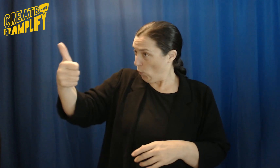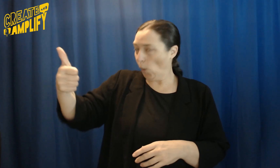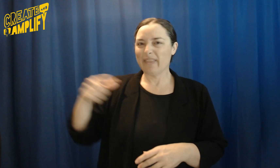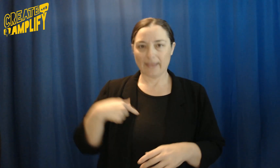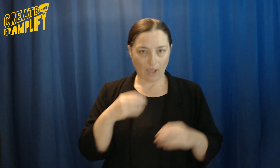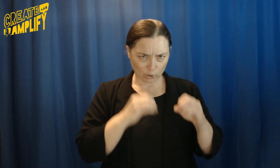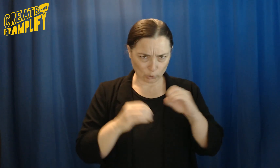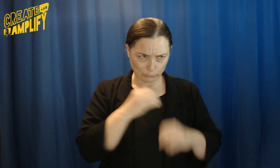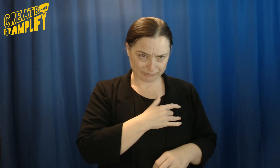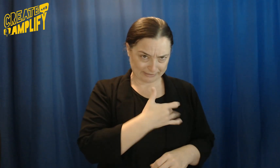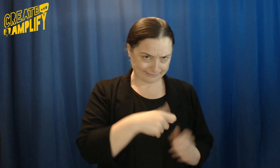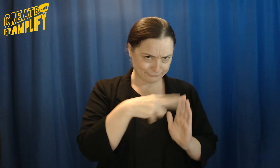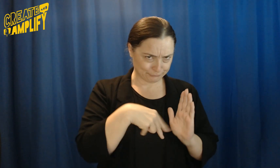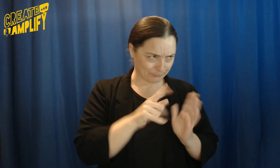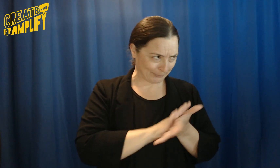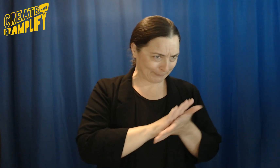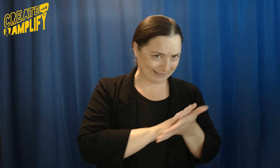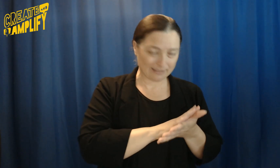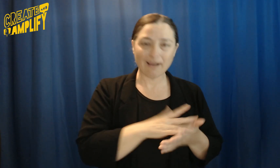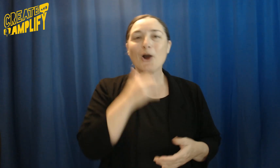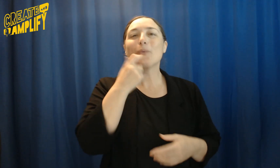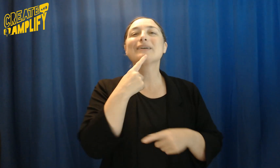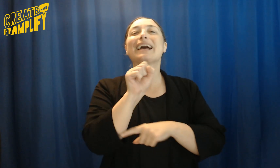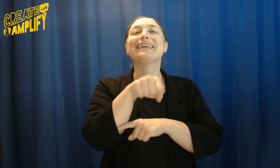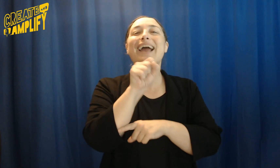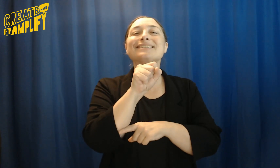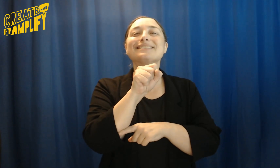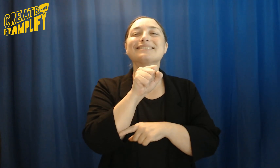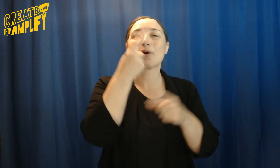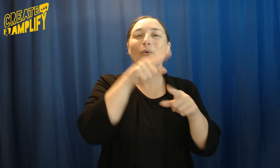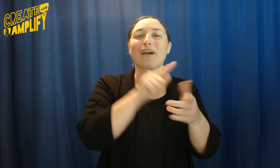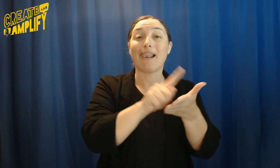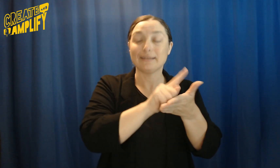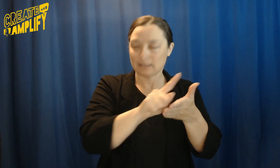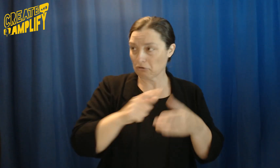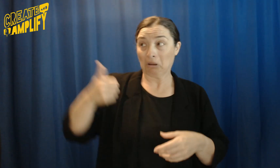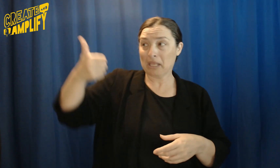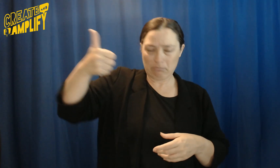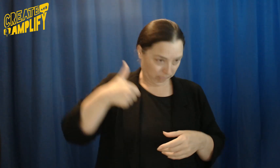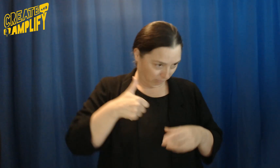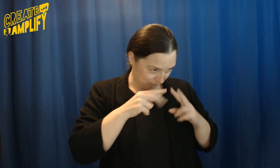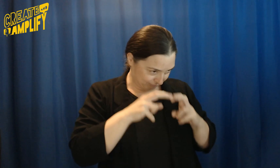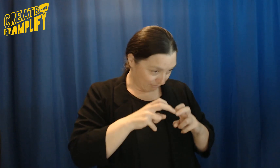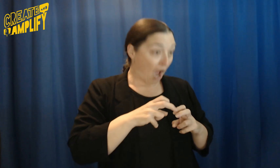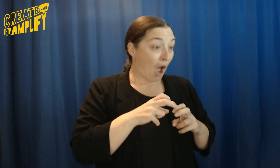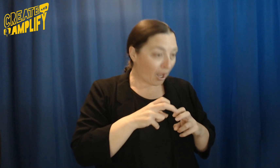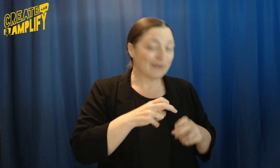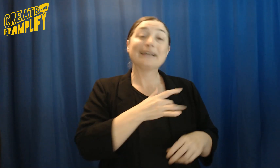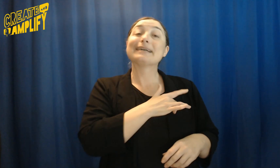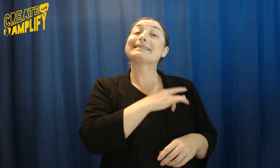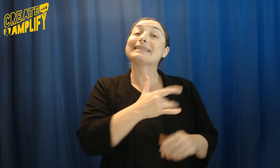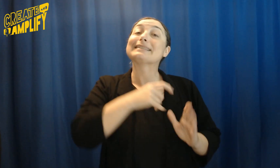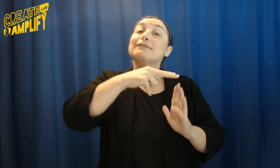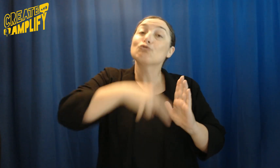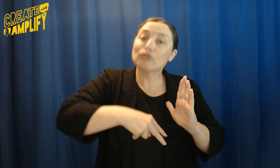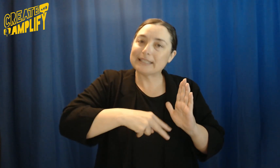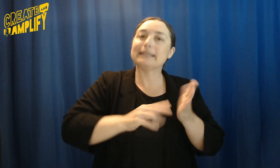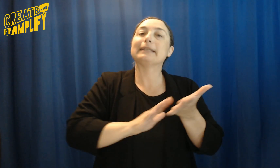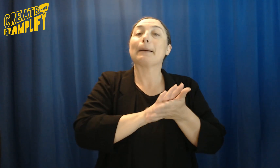read? I always say yes and then figure it out later. So if you don't know, a sensitivity read is where you read someone's manuscript